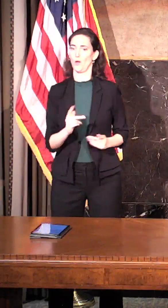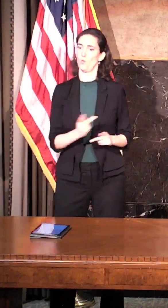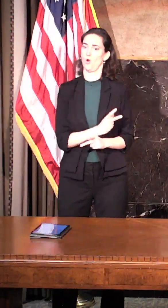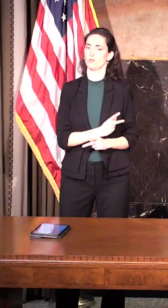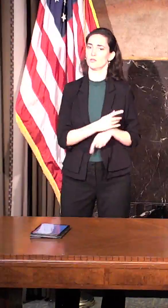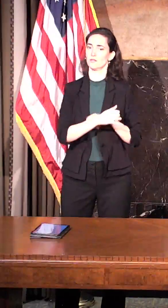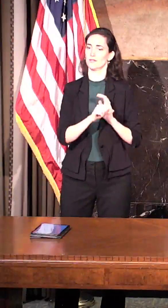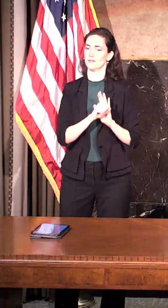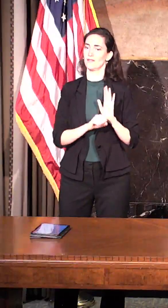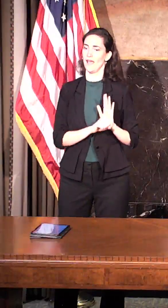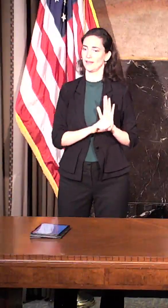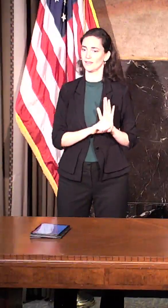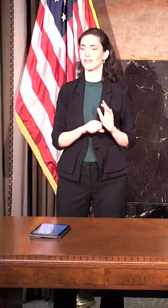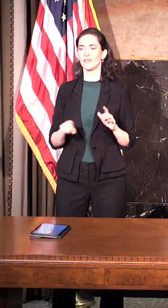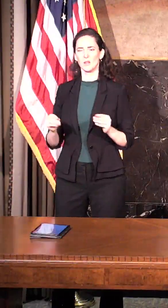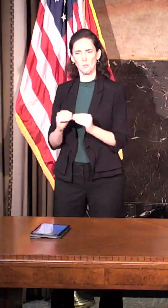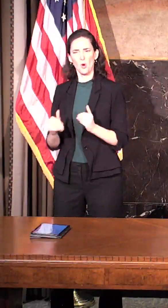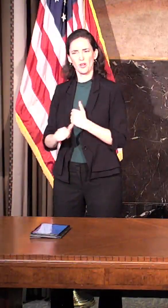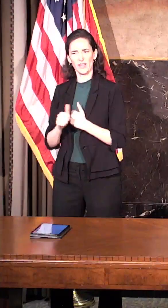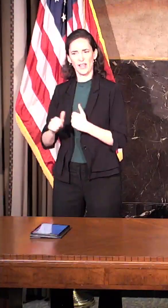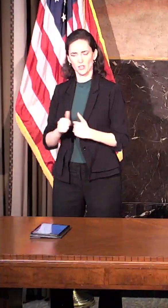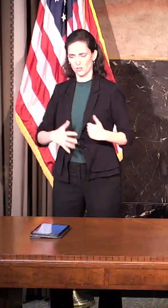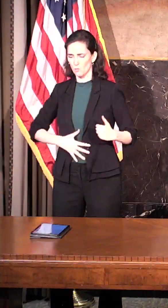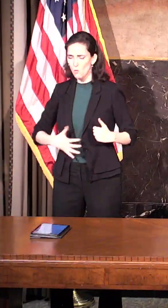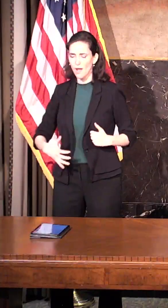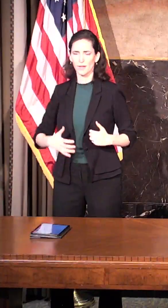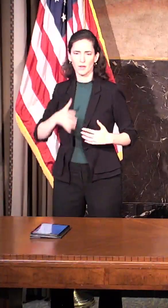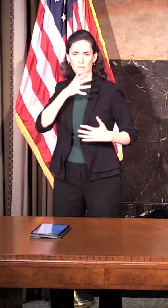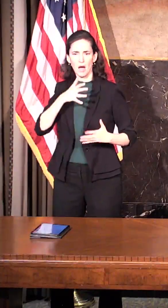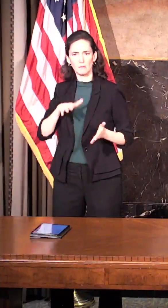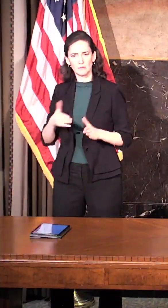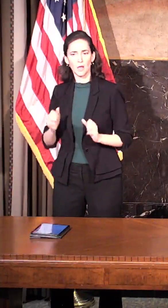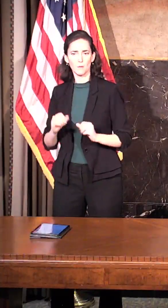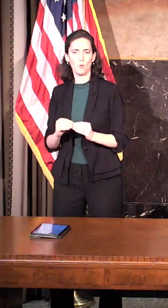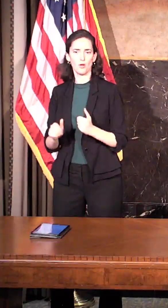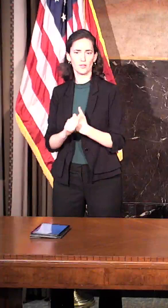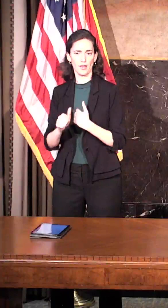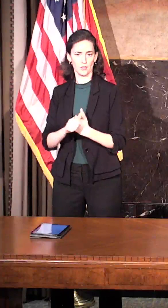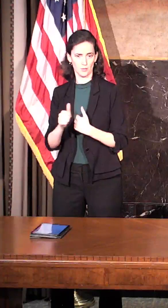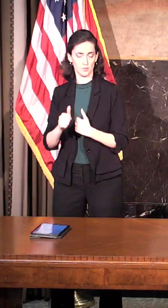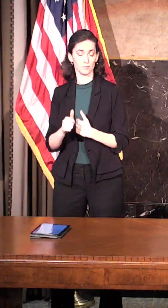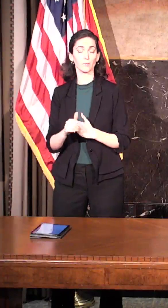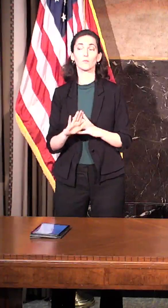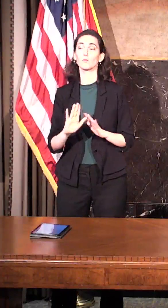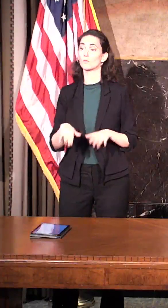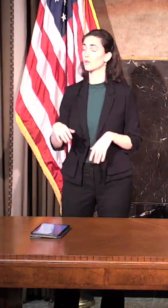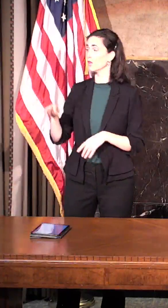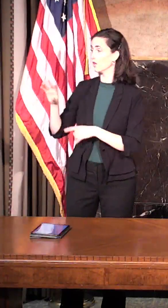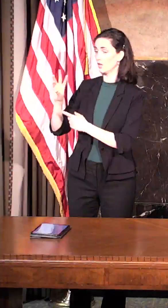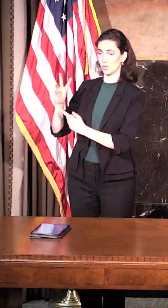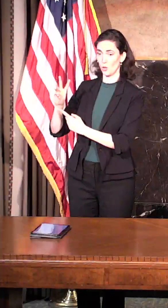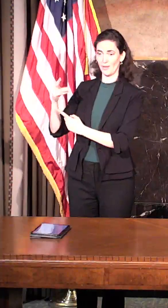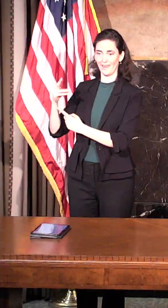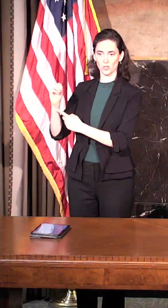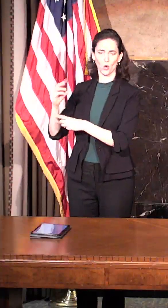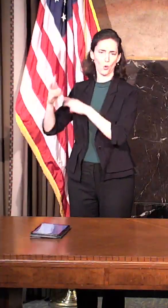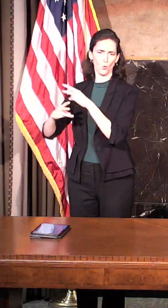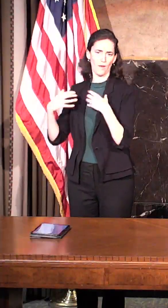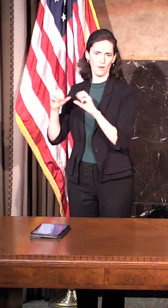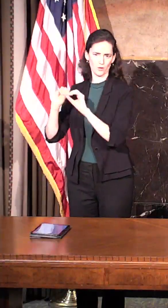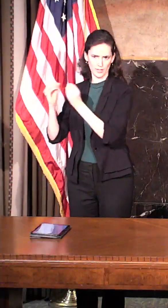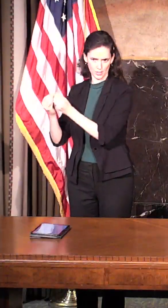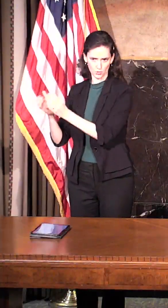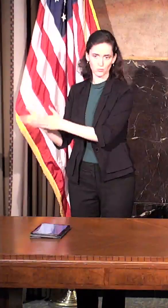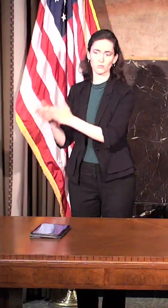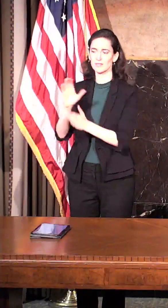know what those other risks are. The recommendations of both the WHO, the CDC,